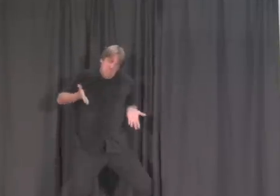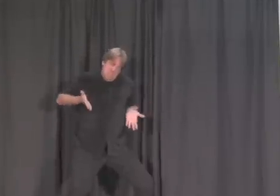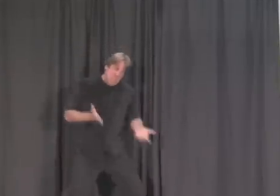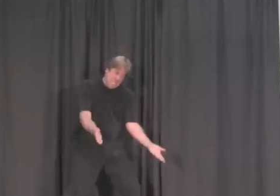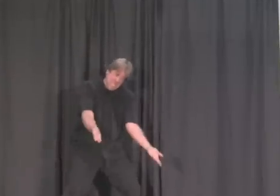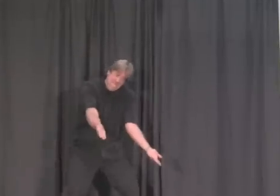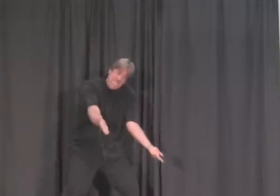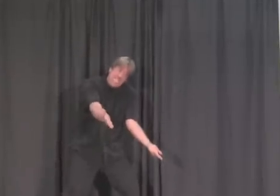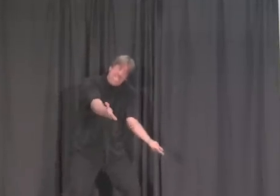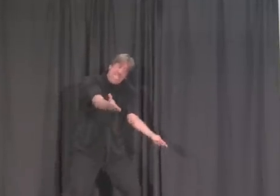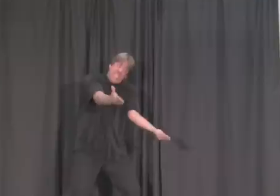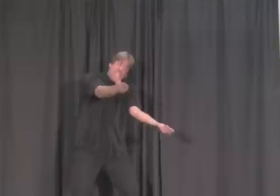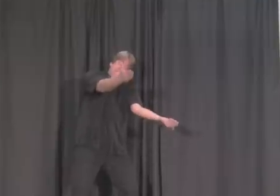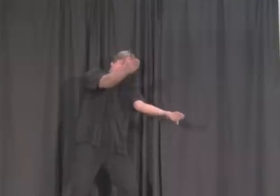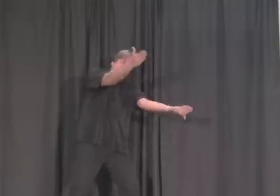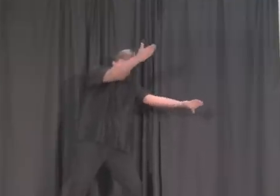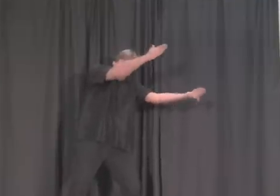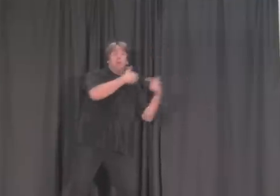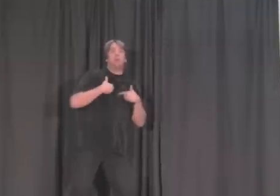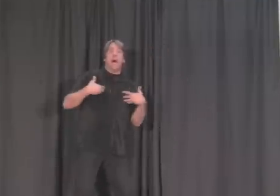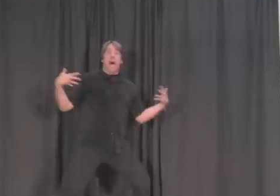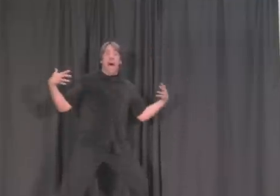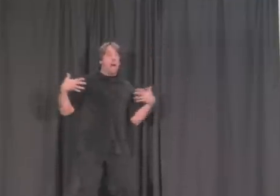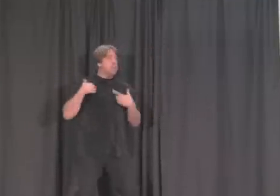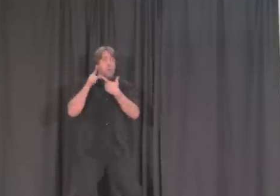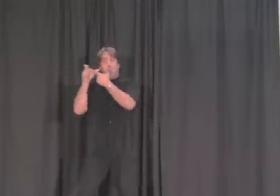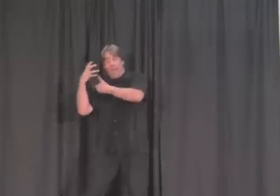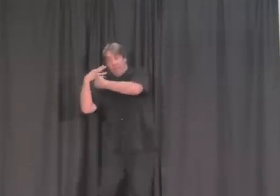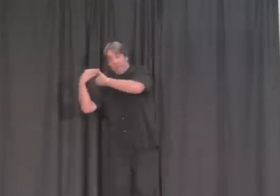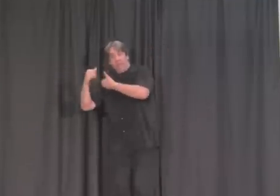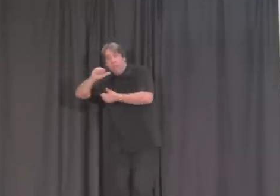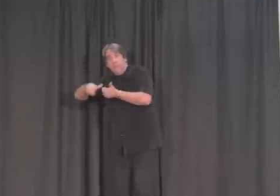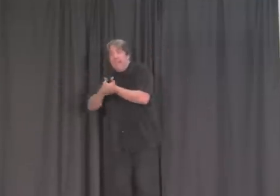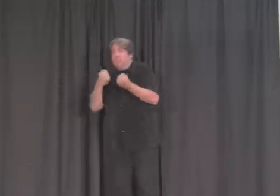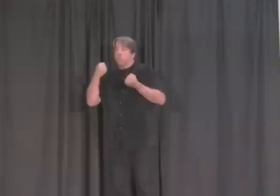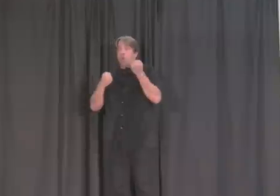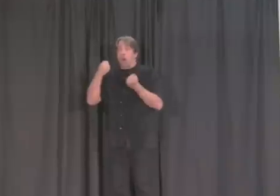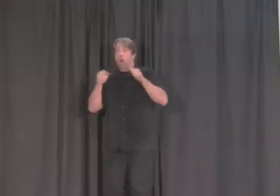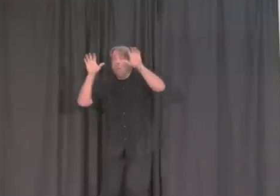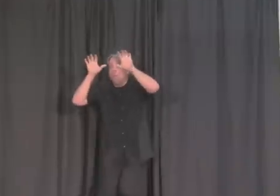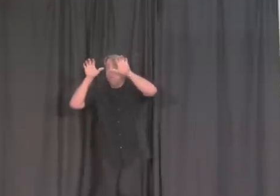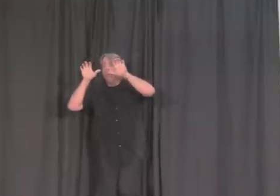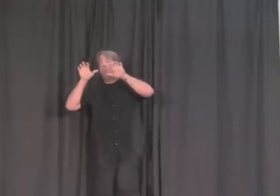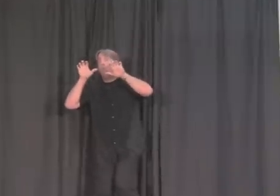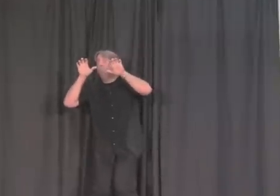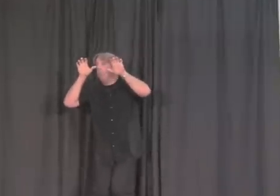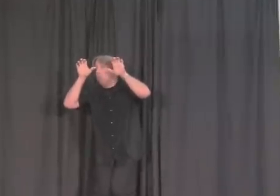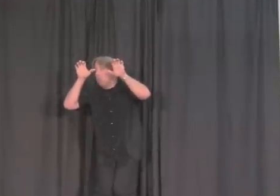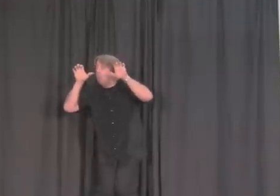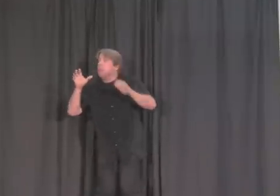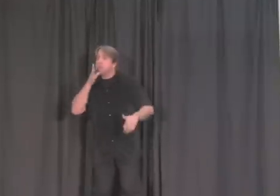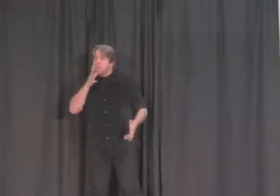My mom picked up the couch and tossed it aside. So I went outside and hid behind the car.